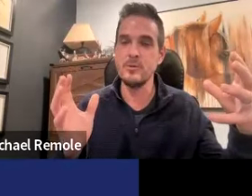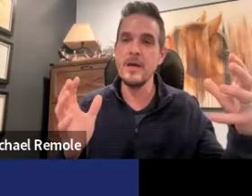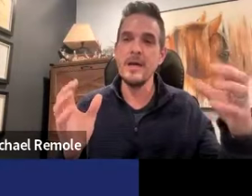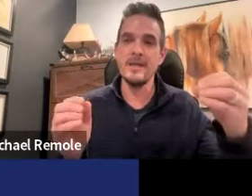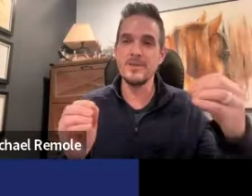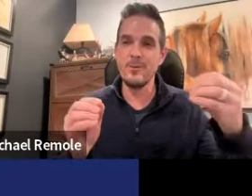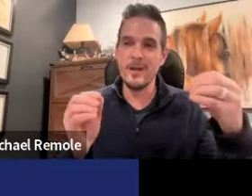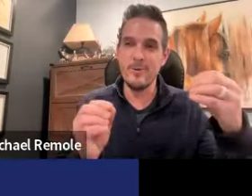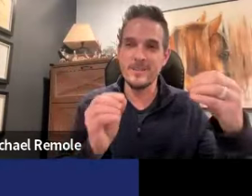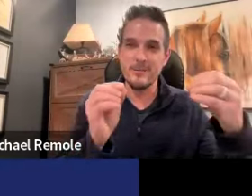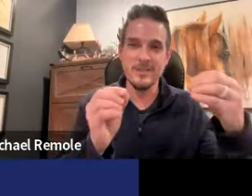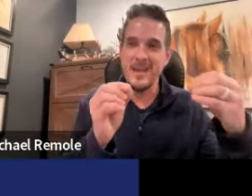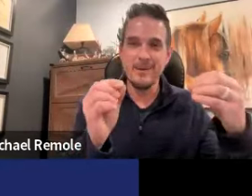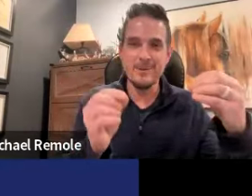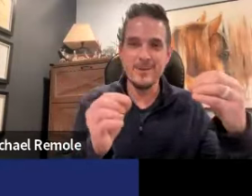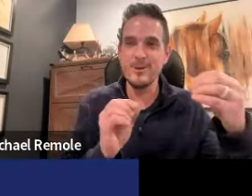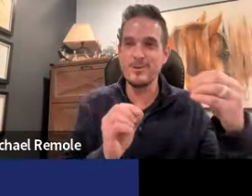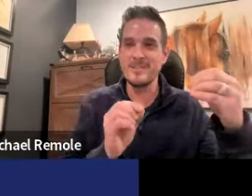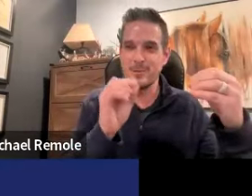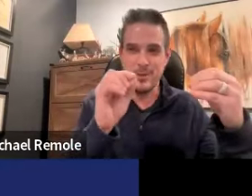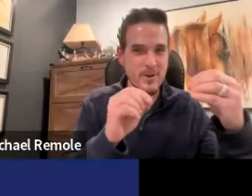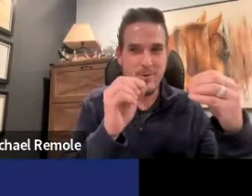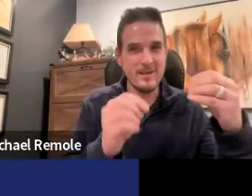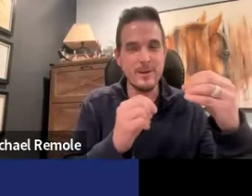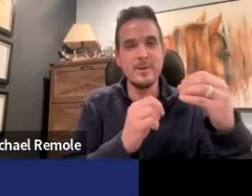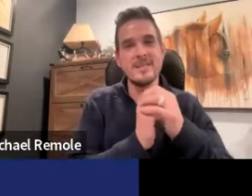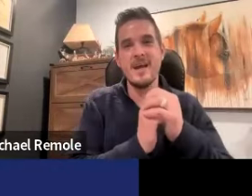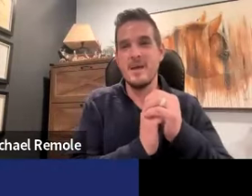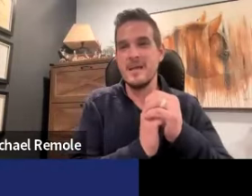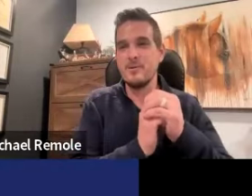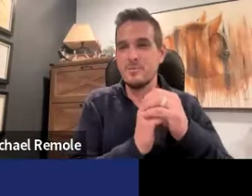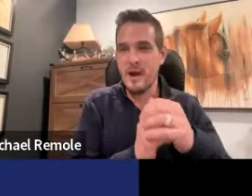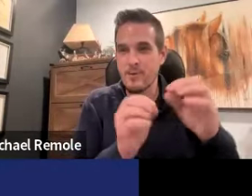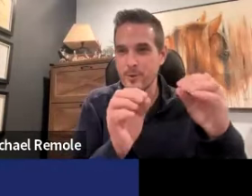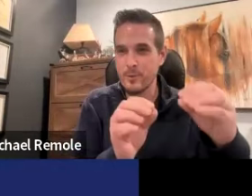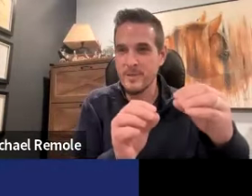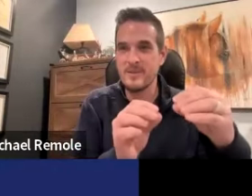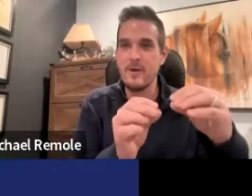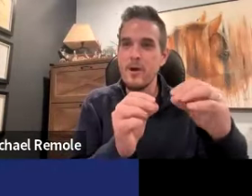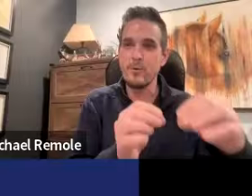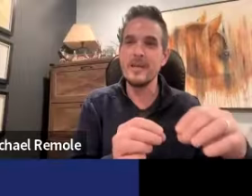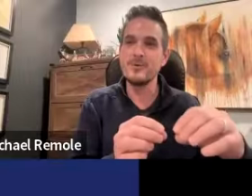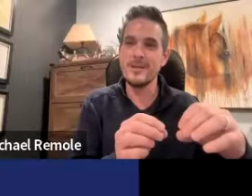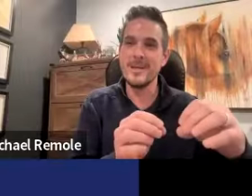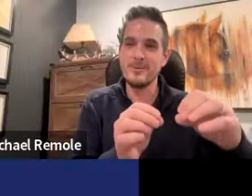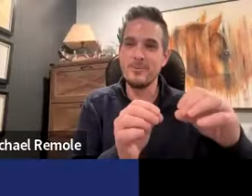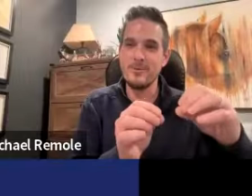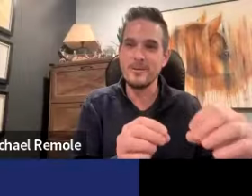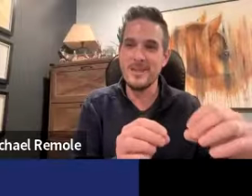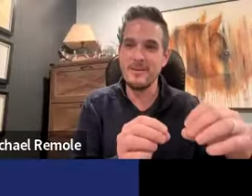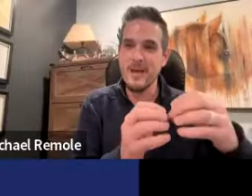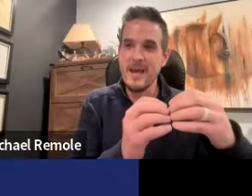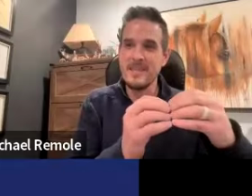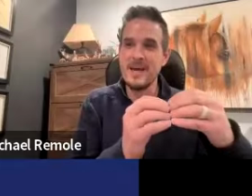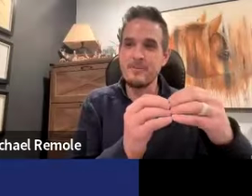know what to do. And so it was small doses. It was chipping away a little bit at a time, and those powerful little bits of relational connection where he